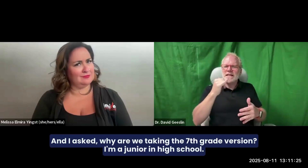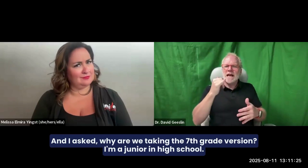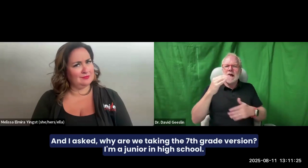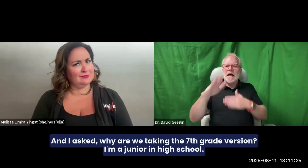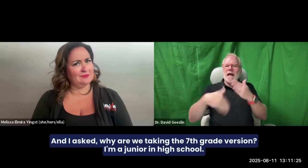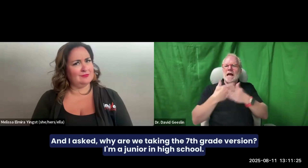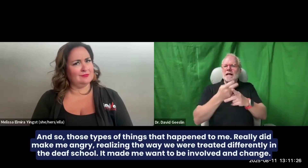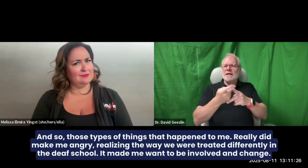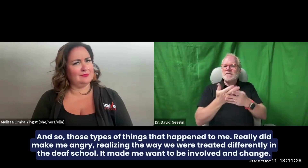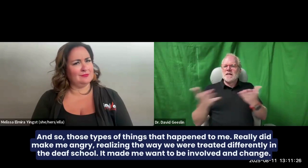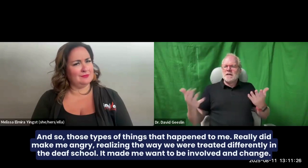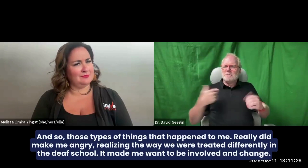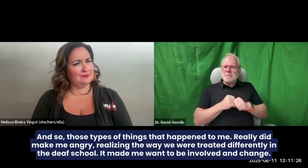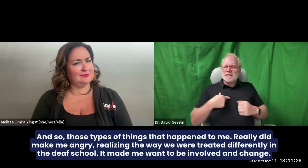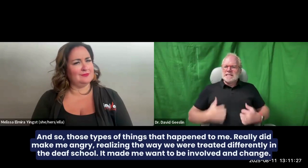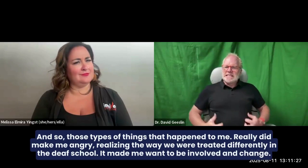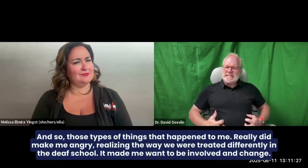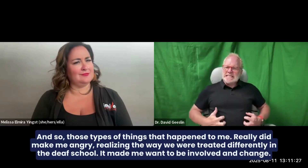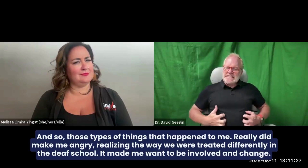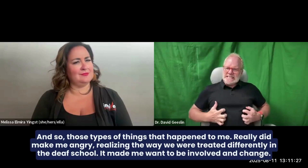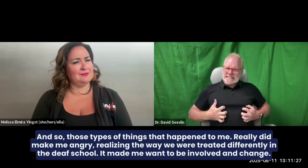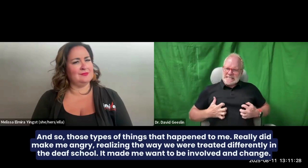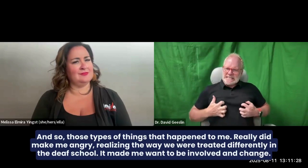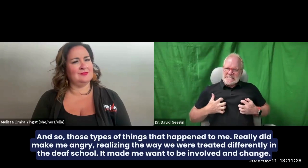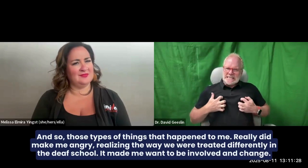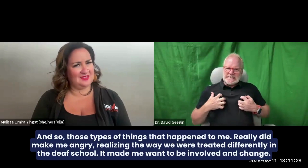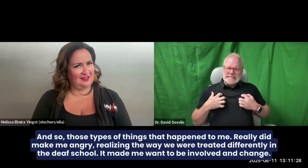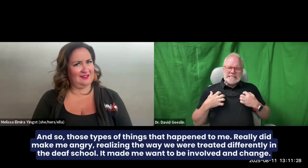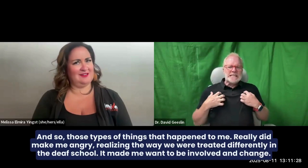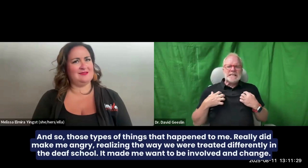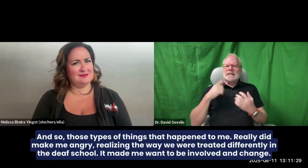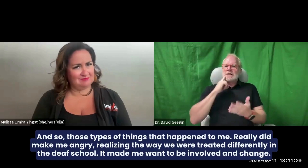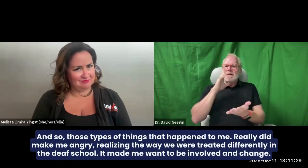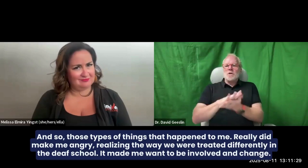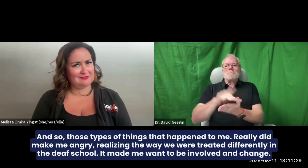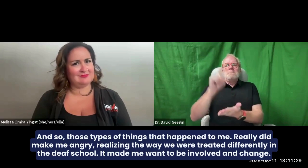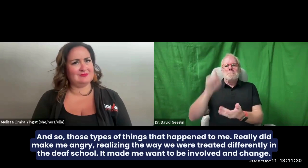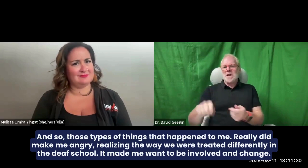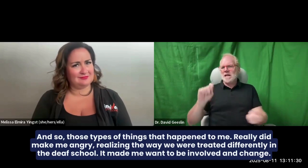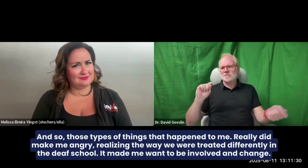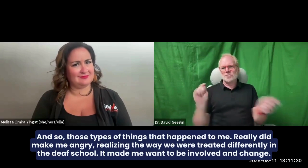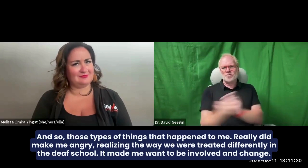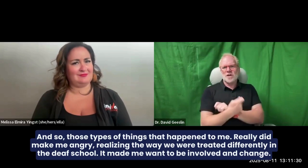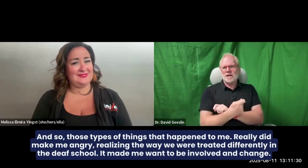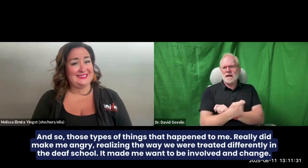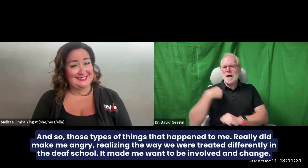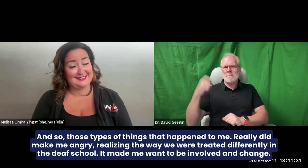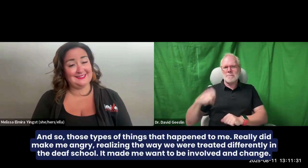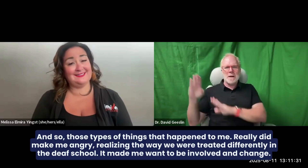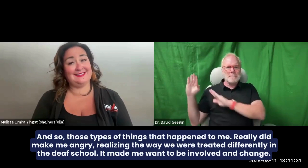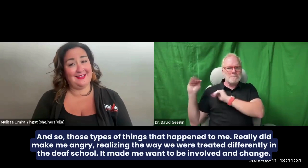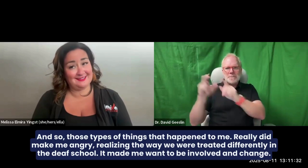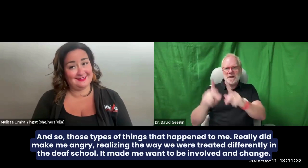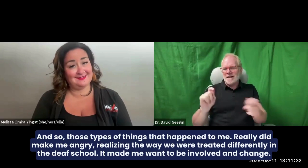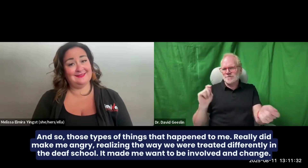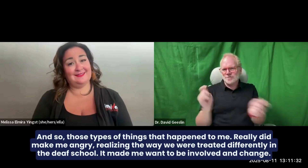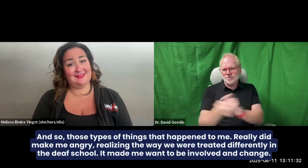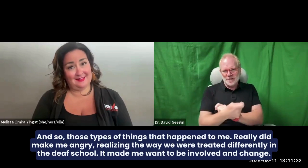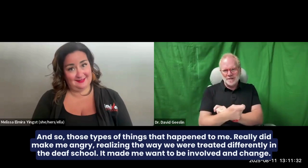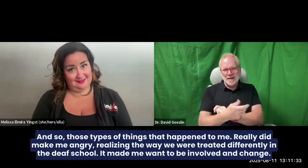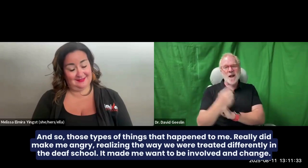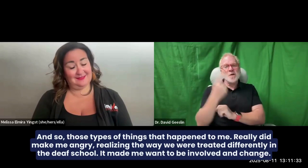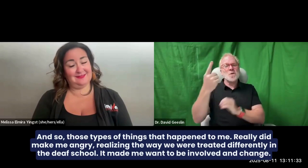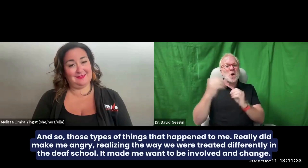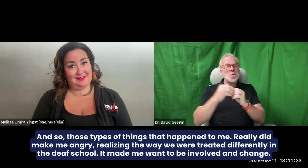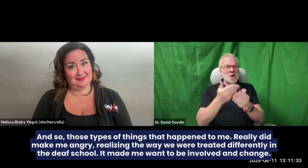version? I'm a junior in high school. And so those types of things that happened to me really did make me angry, realizing the way we were